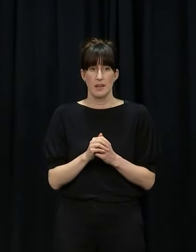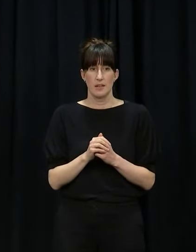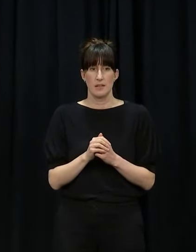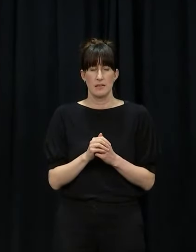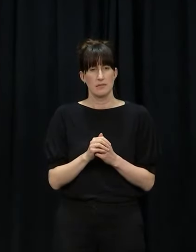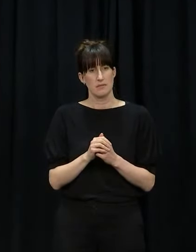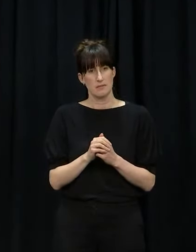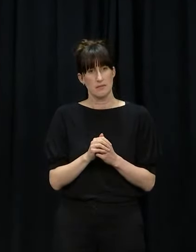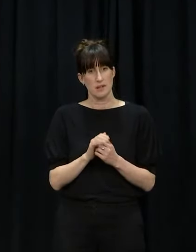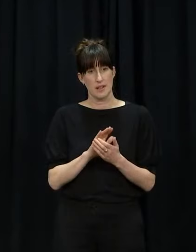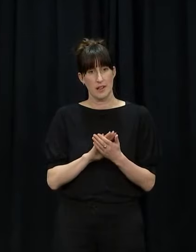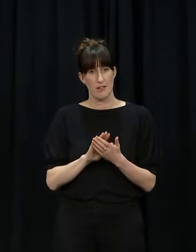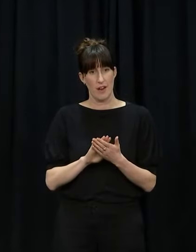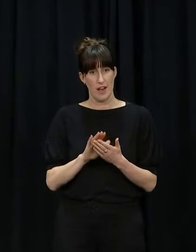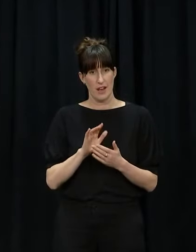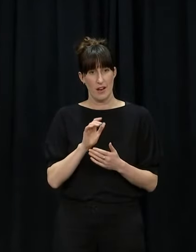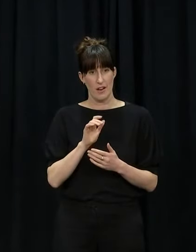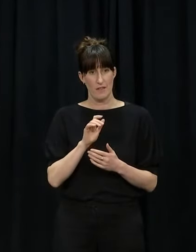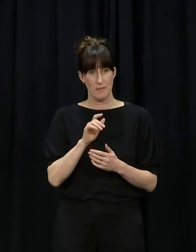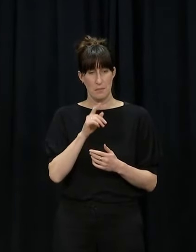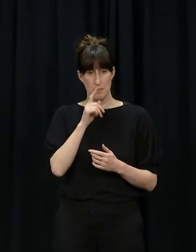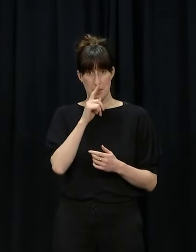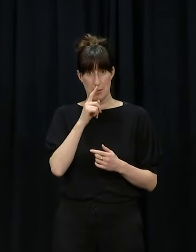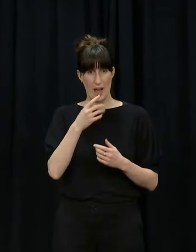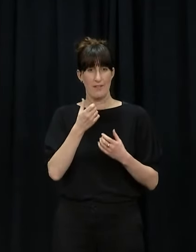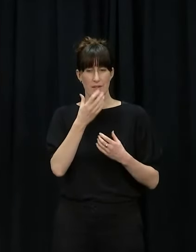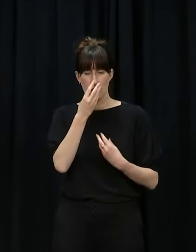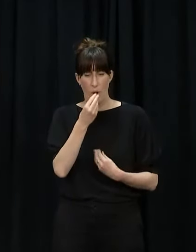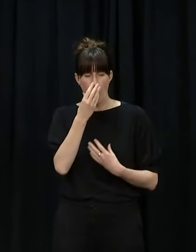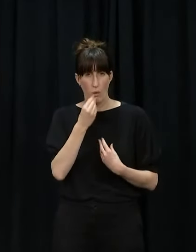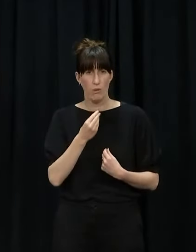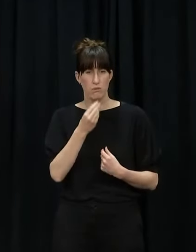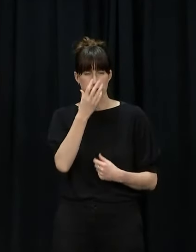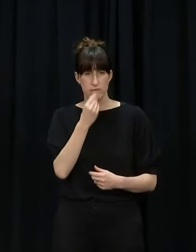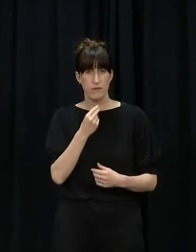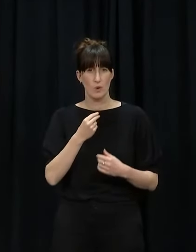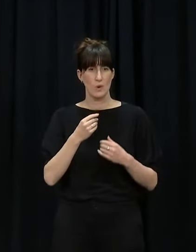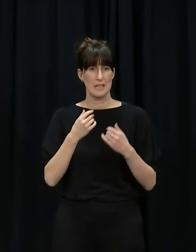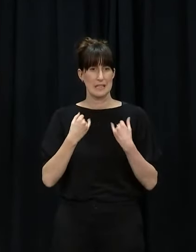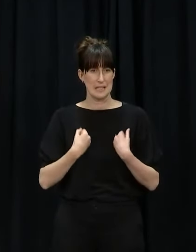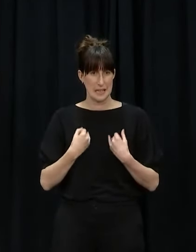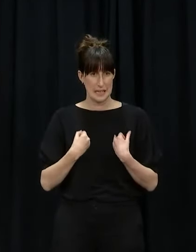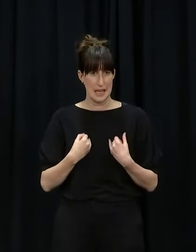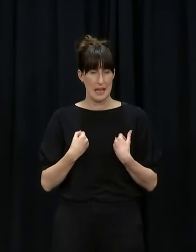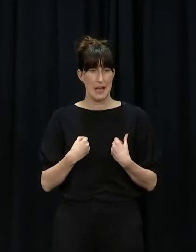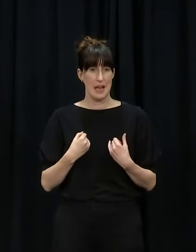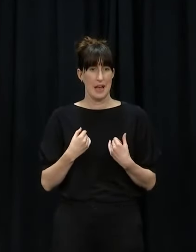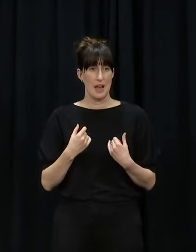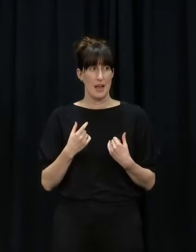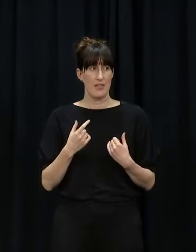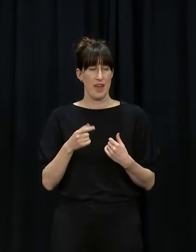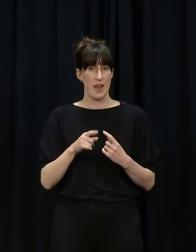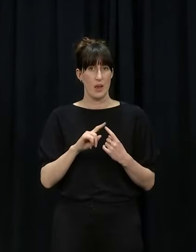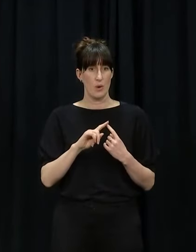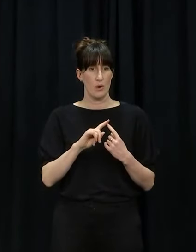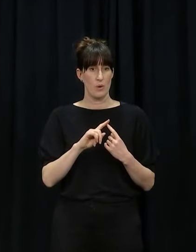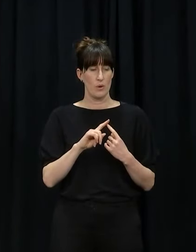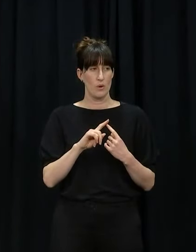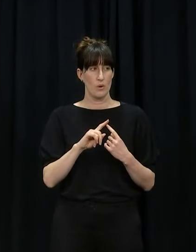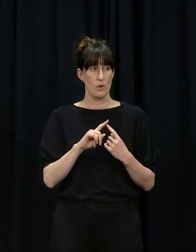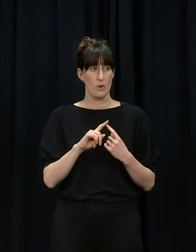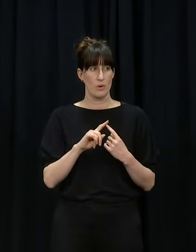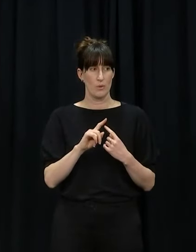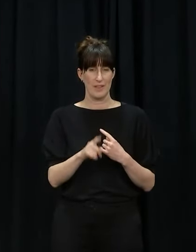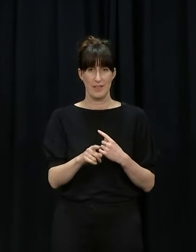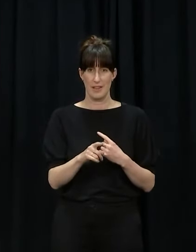probably looking at the evidence MIQ, that probably wasn't COVID? Is that roughly what you're saying? Correct. So all the CT values of all the